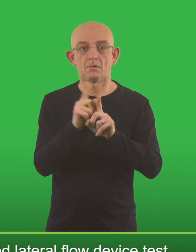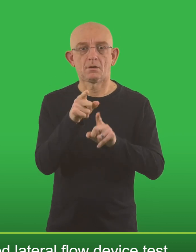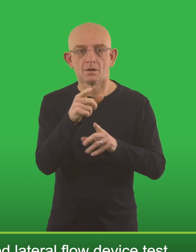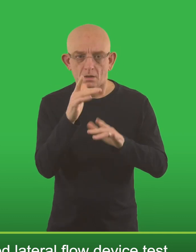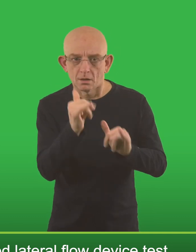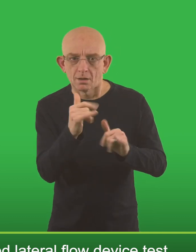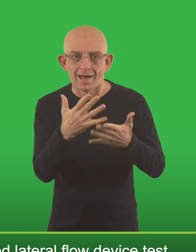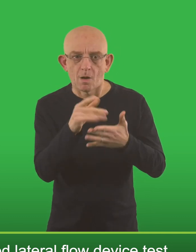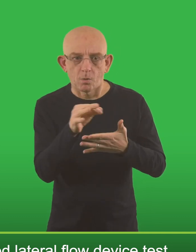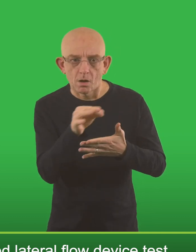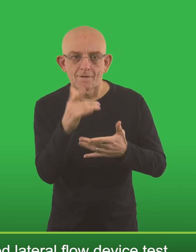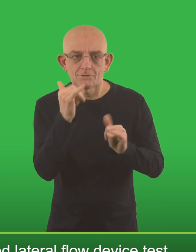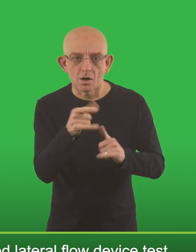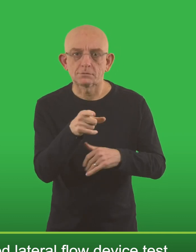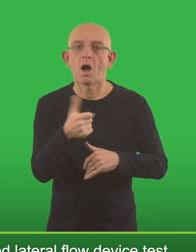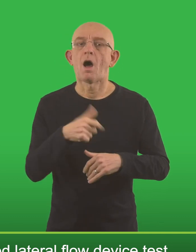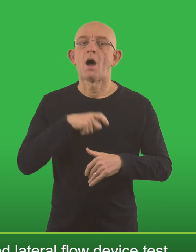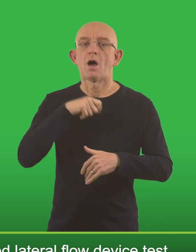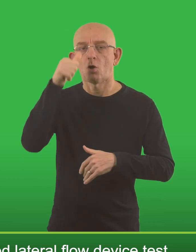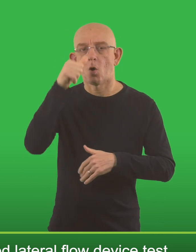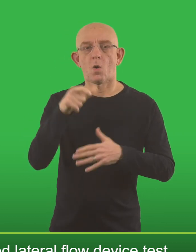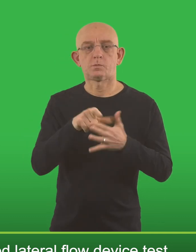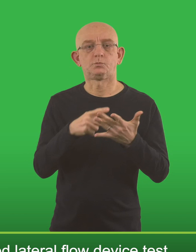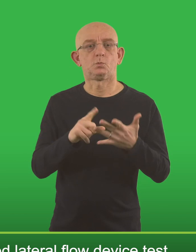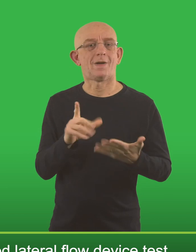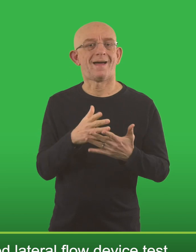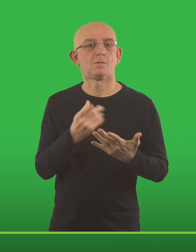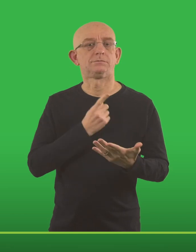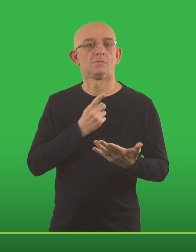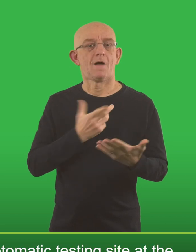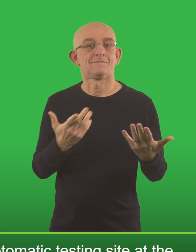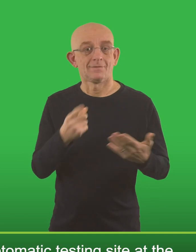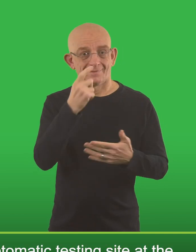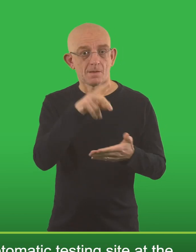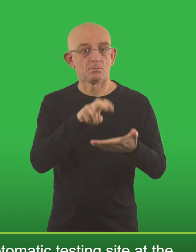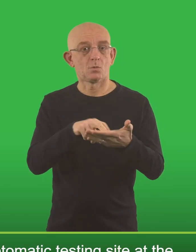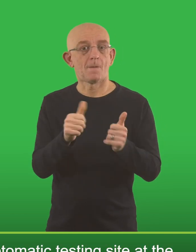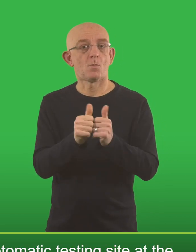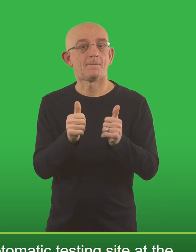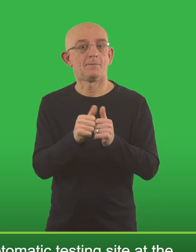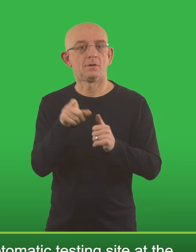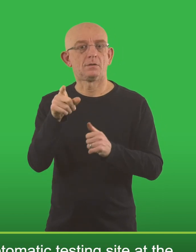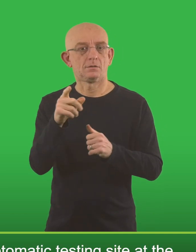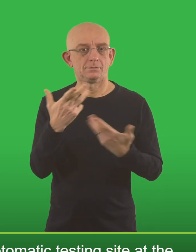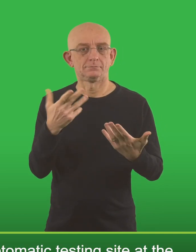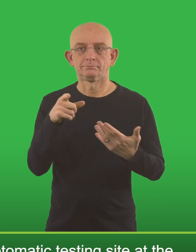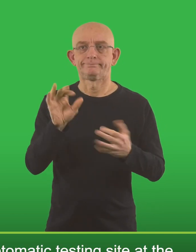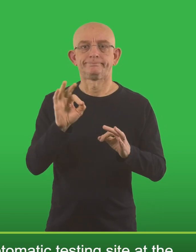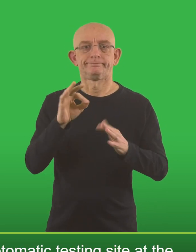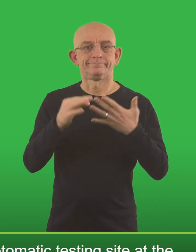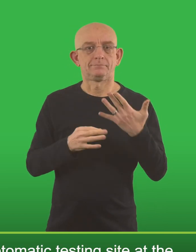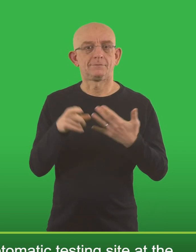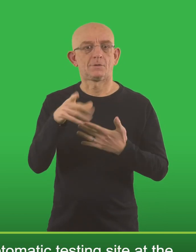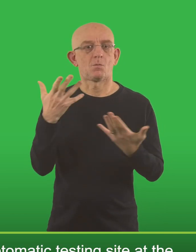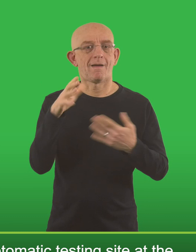supervised lateral flow device test done first to check that you feel confident about doing it. And you can book an appointment at the asymptomatic